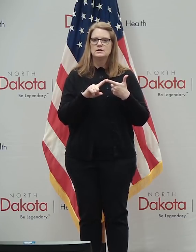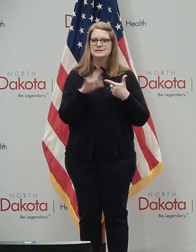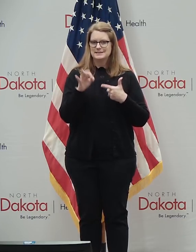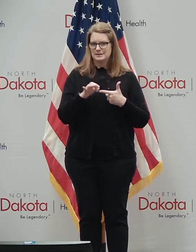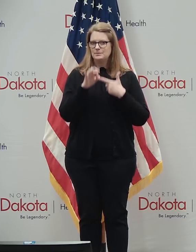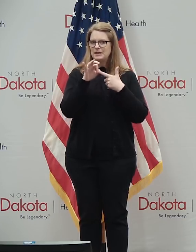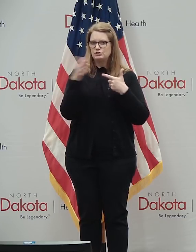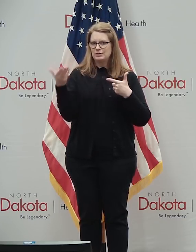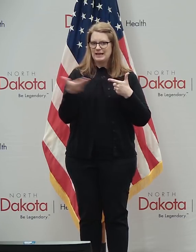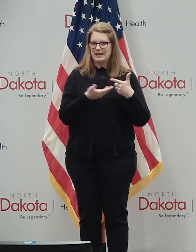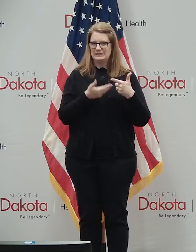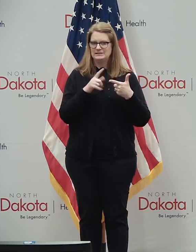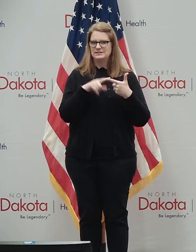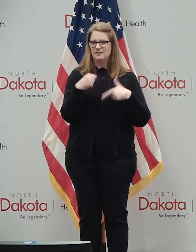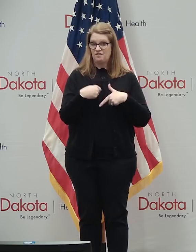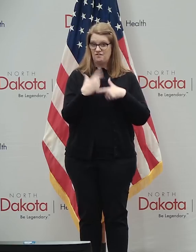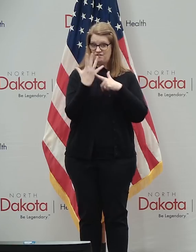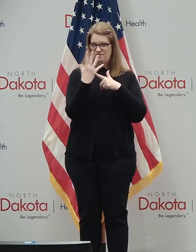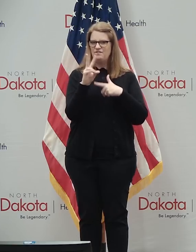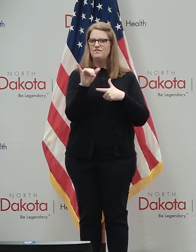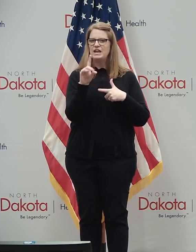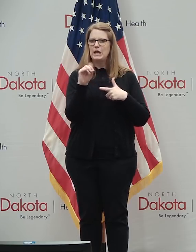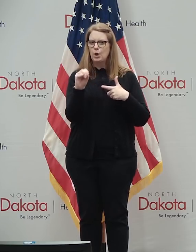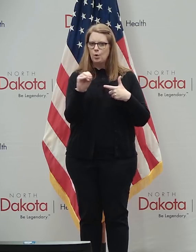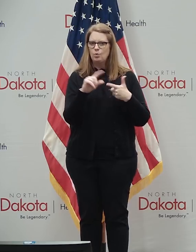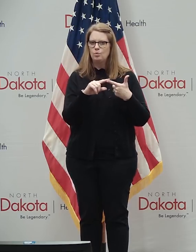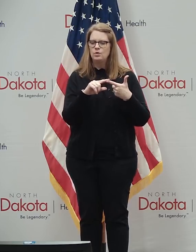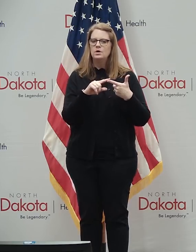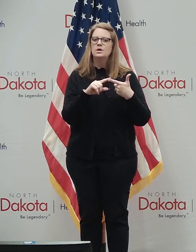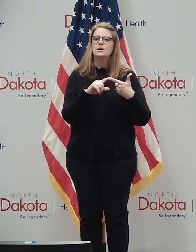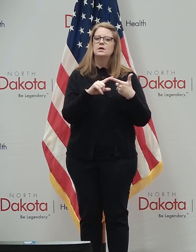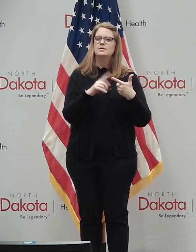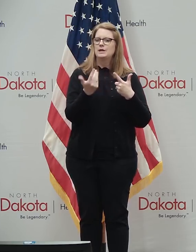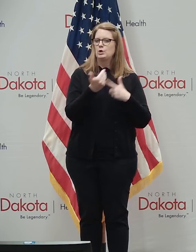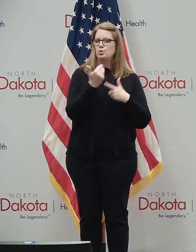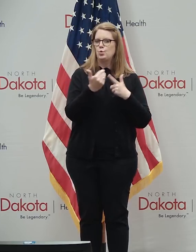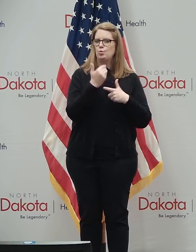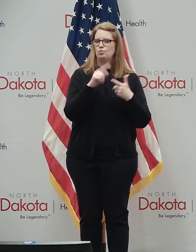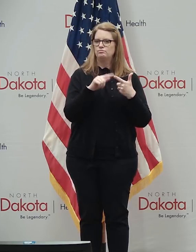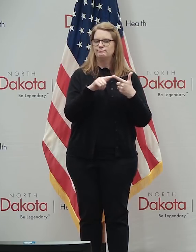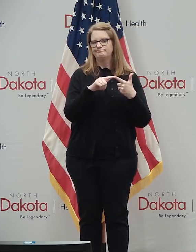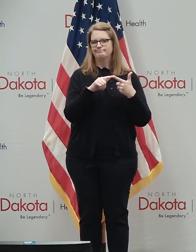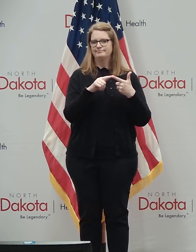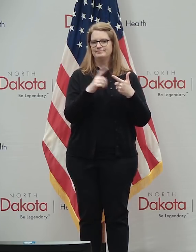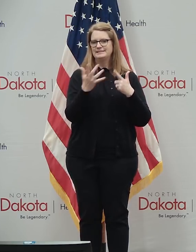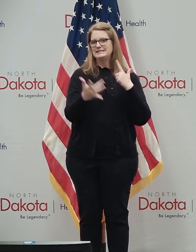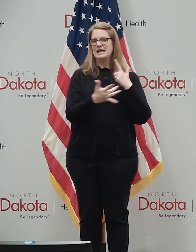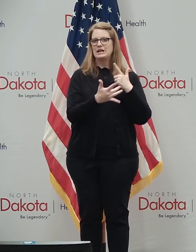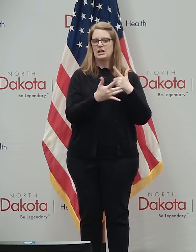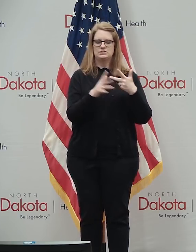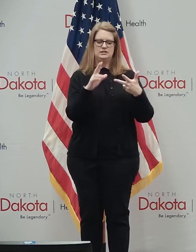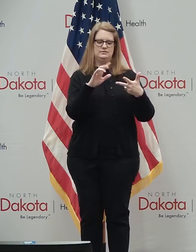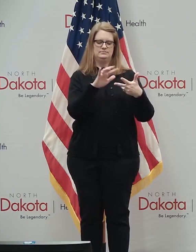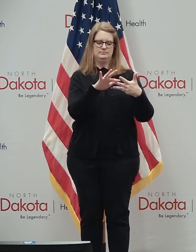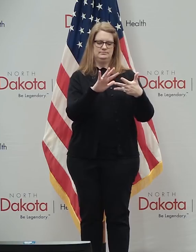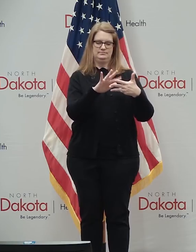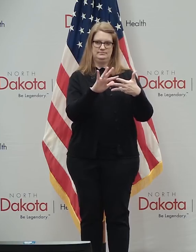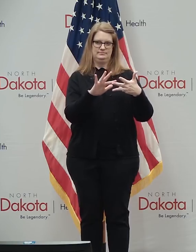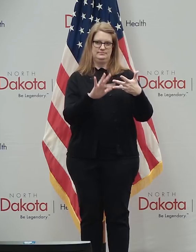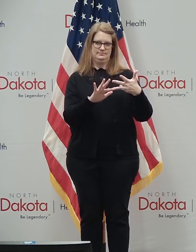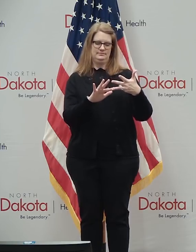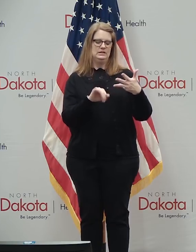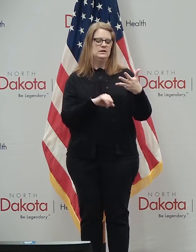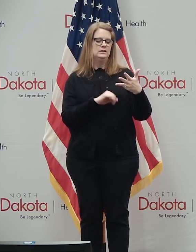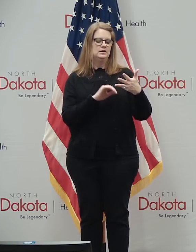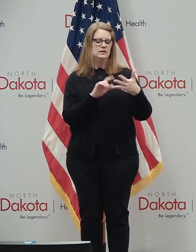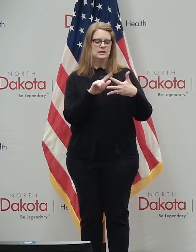special guests. They're going to join us by video versus by phone, so that'll be a new technology attempt today,